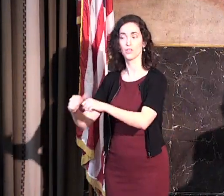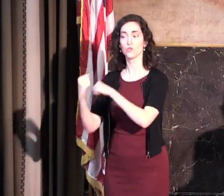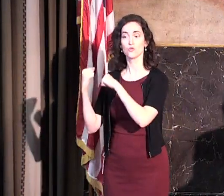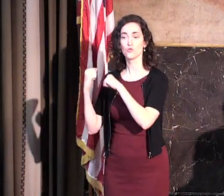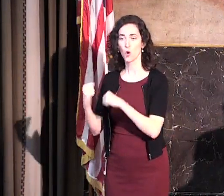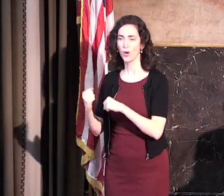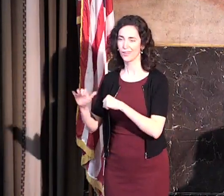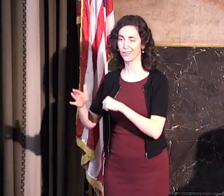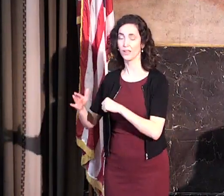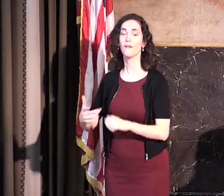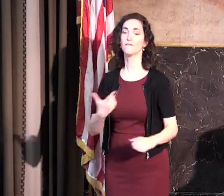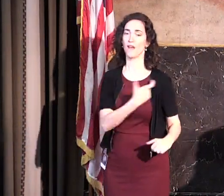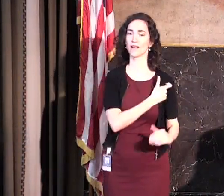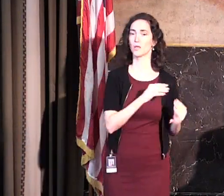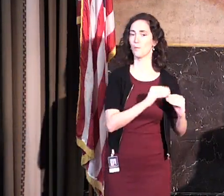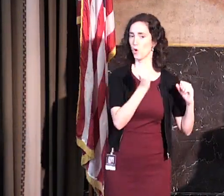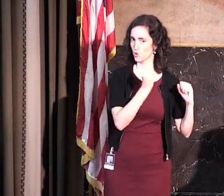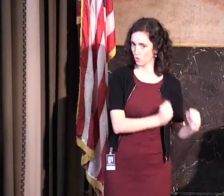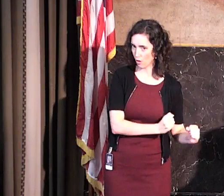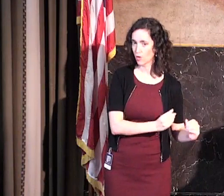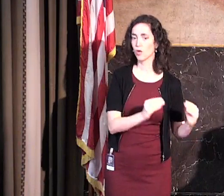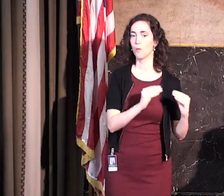vaccination.